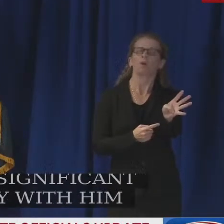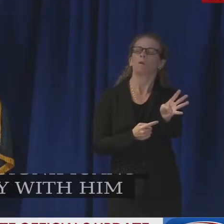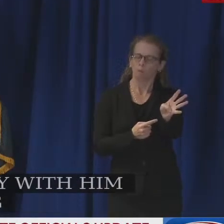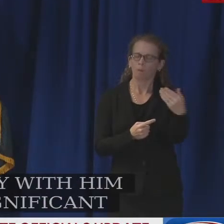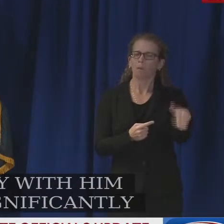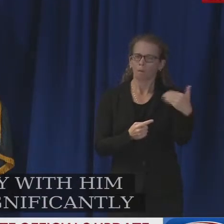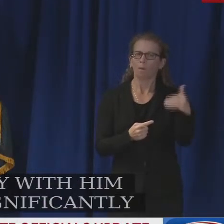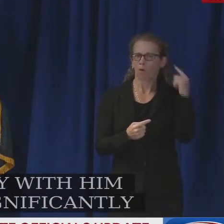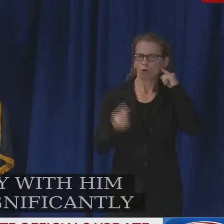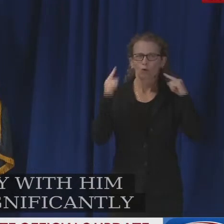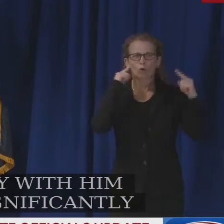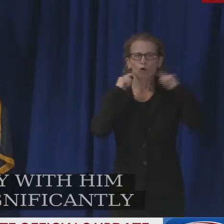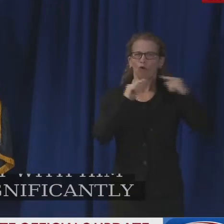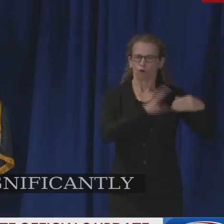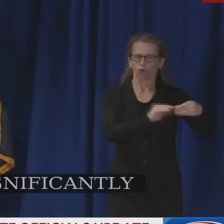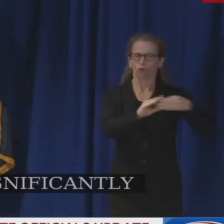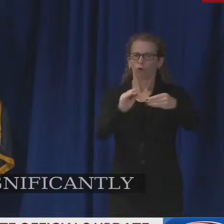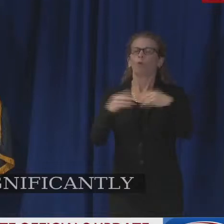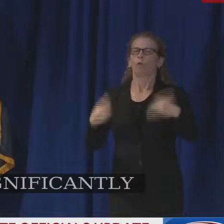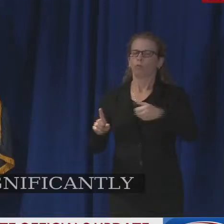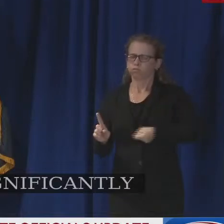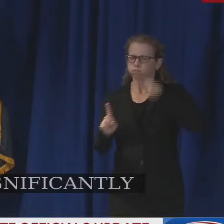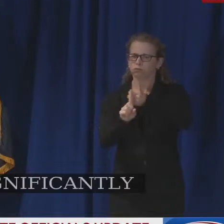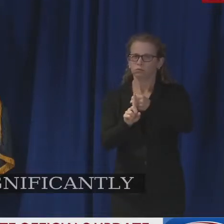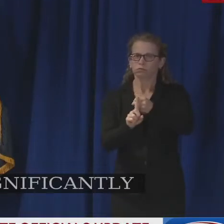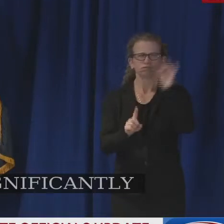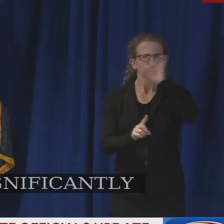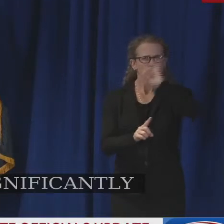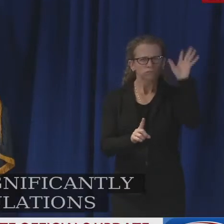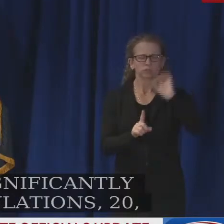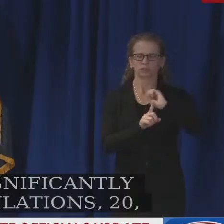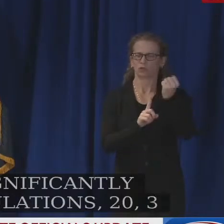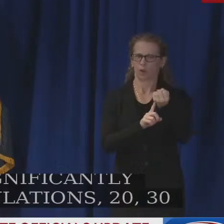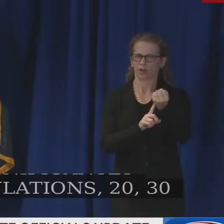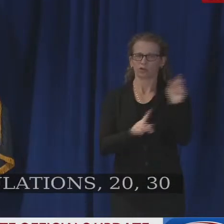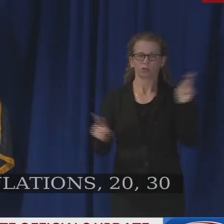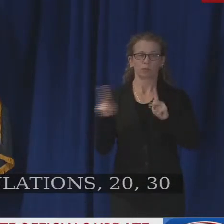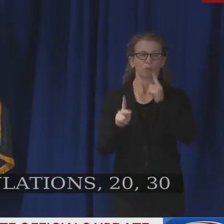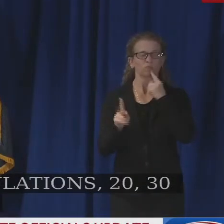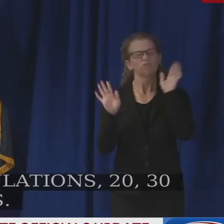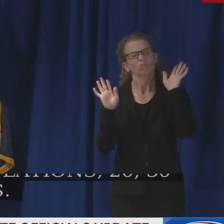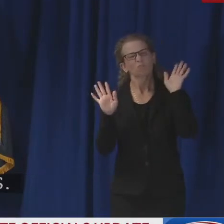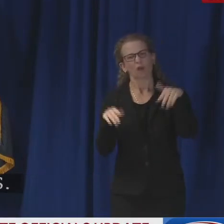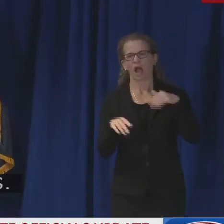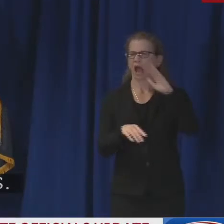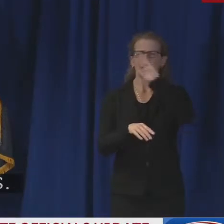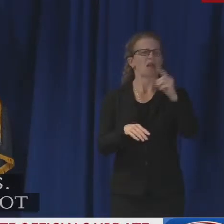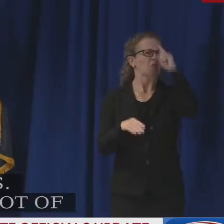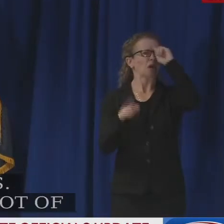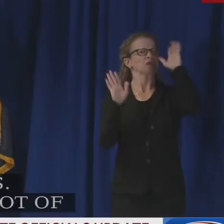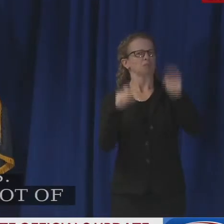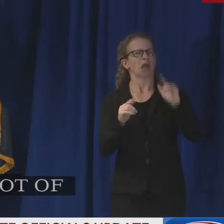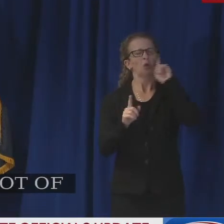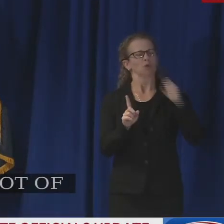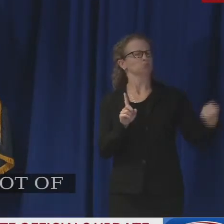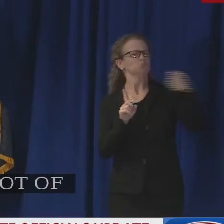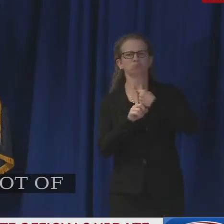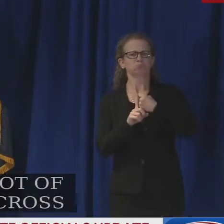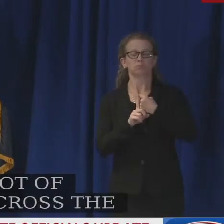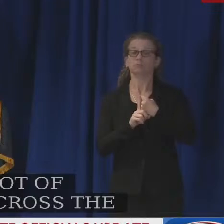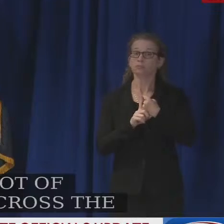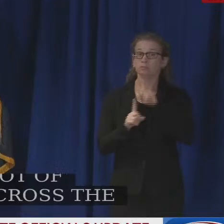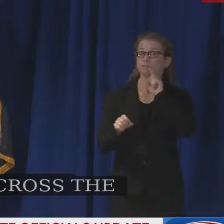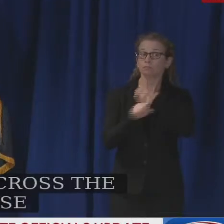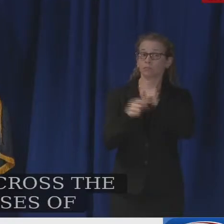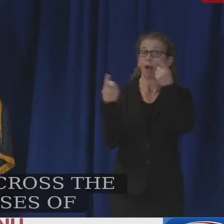lot of those individual cases all across the country, tragic cases of folks who just simply said, I never thought it could happen to me. But it's very